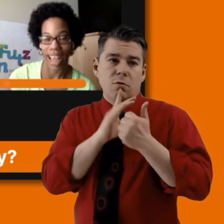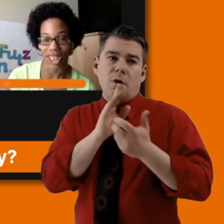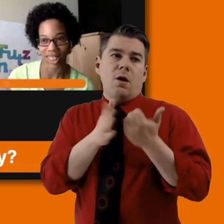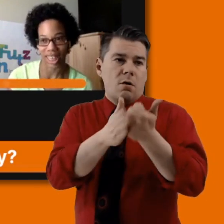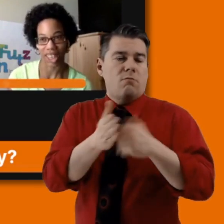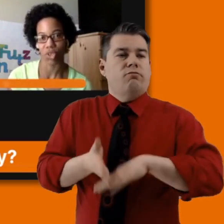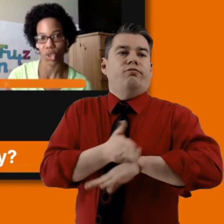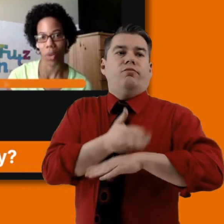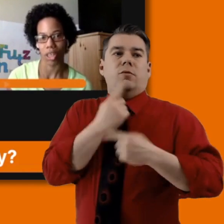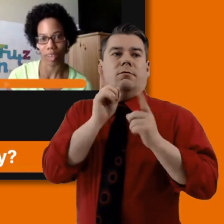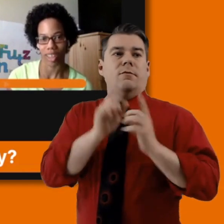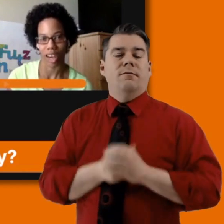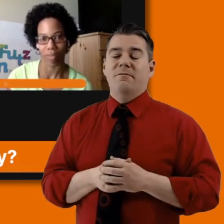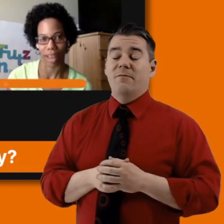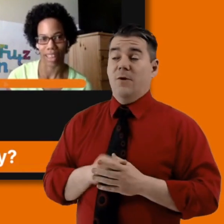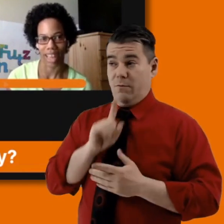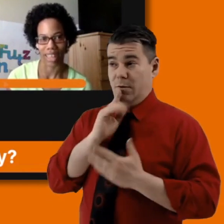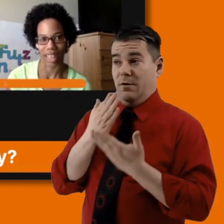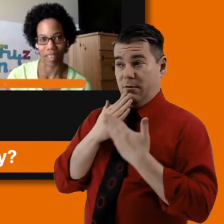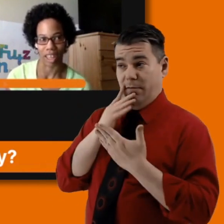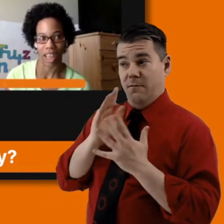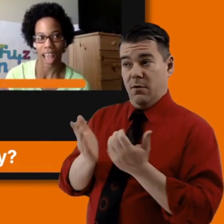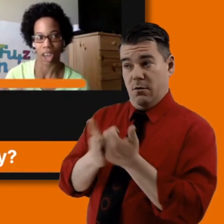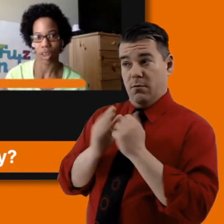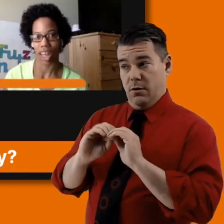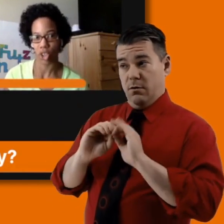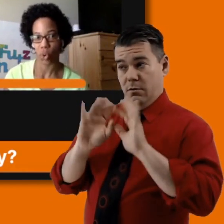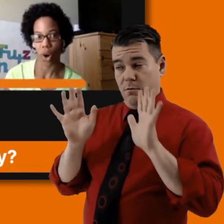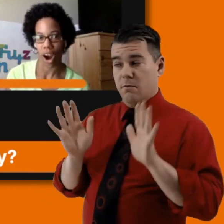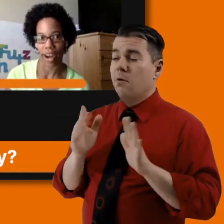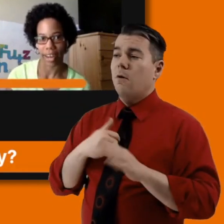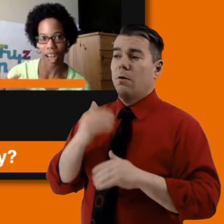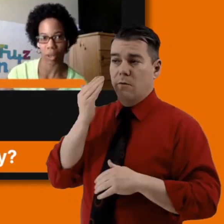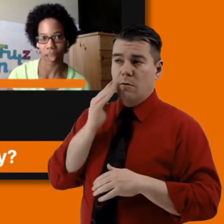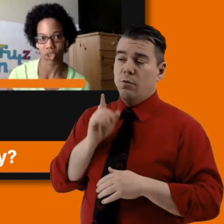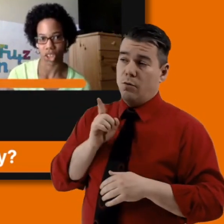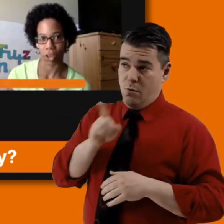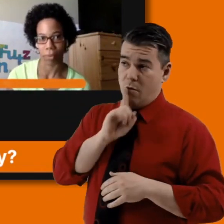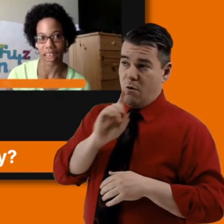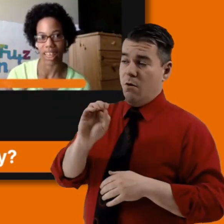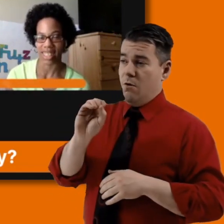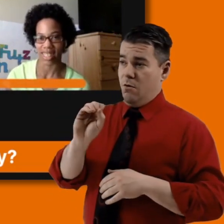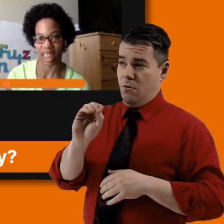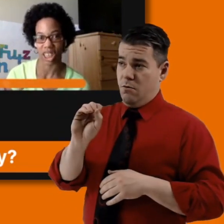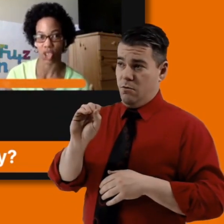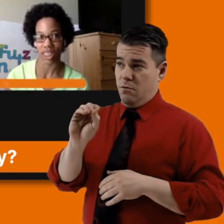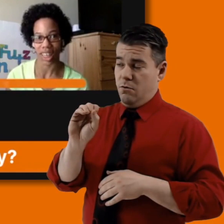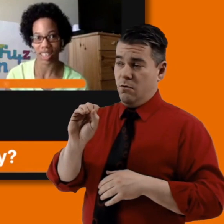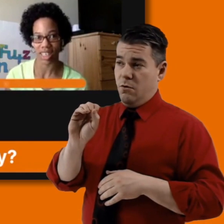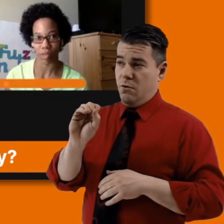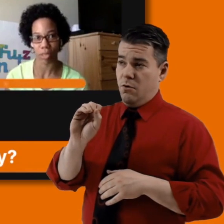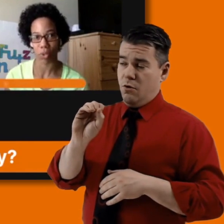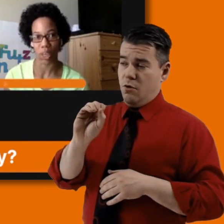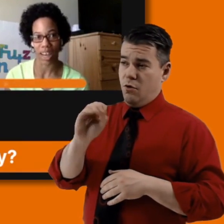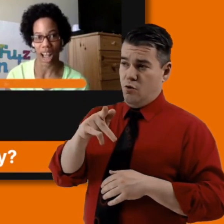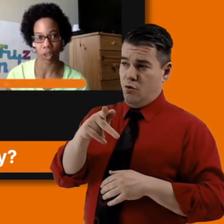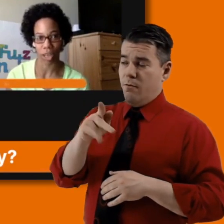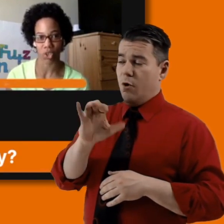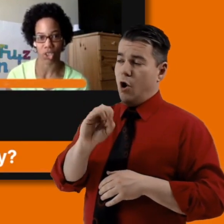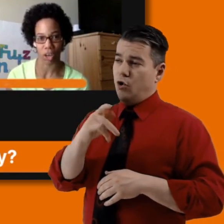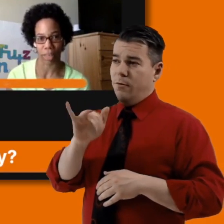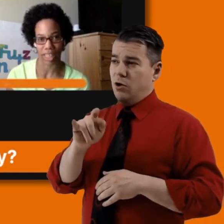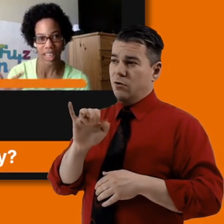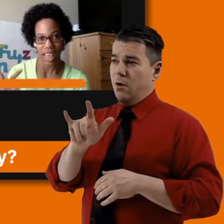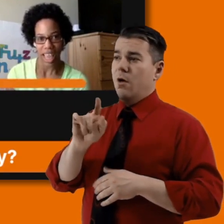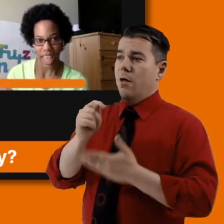And actually, thank you so much for clarifying that, David. I know that you are an occupational therapy assistant. Could you tell us the difference between an